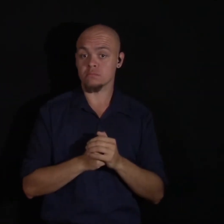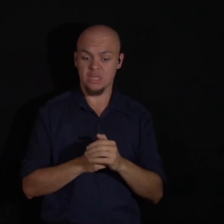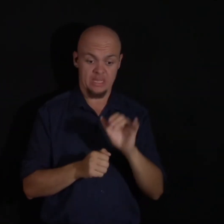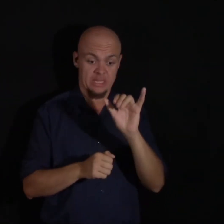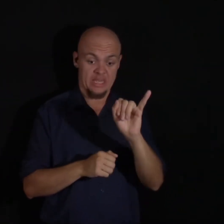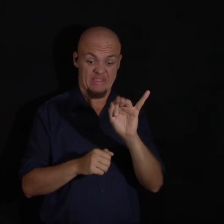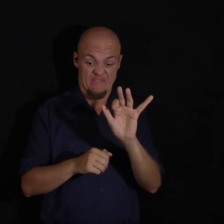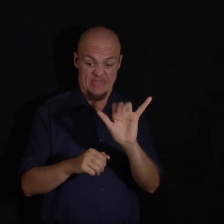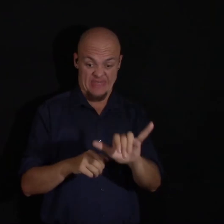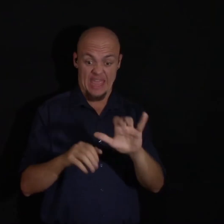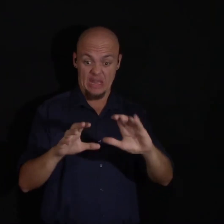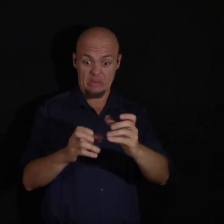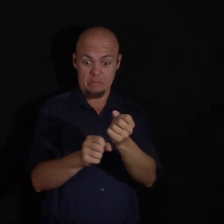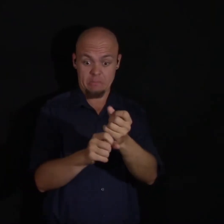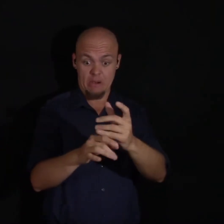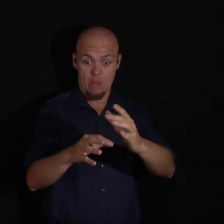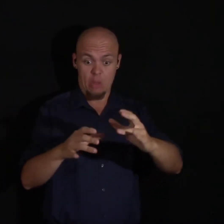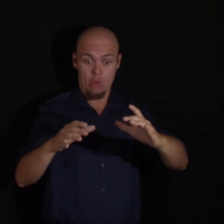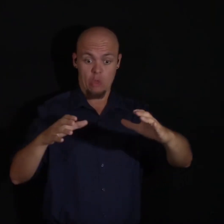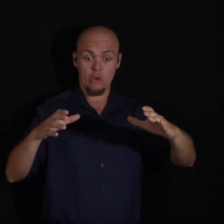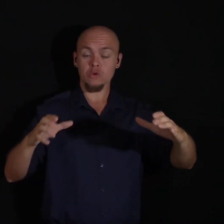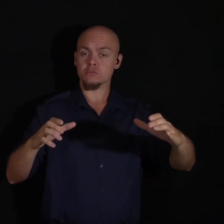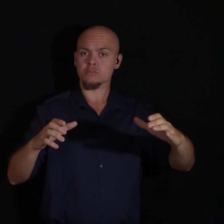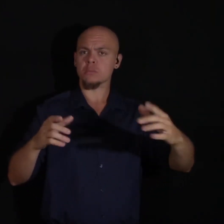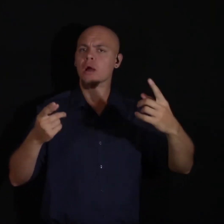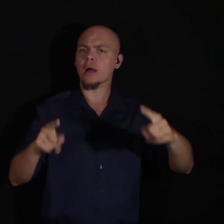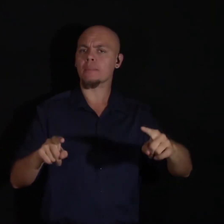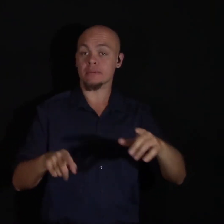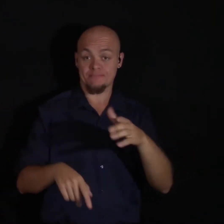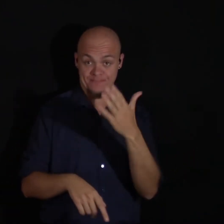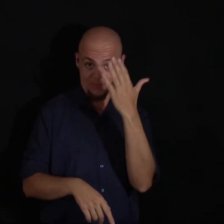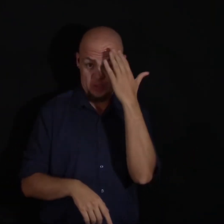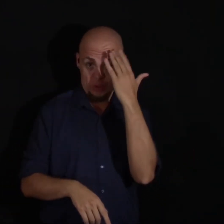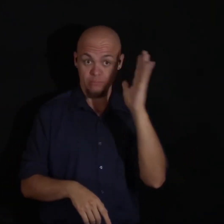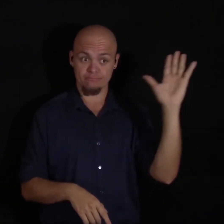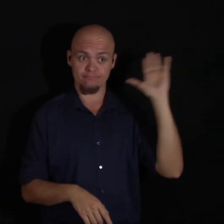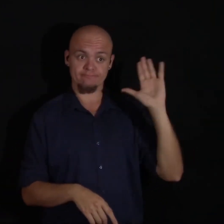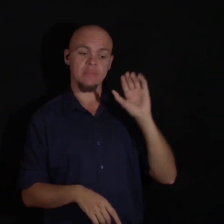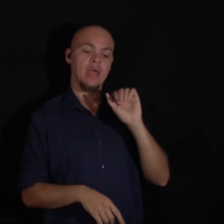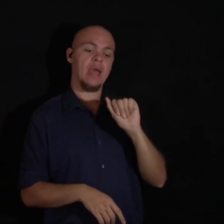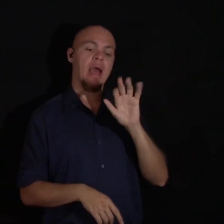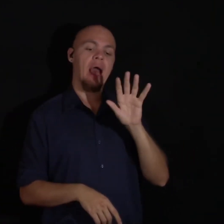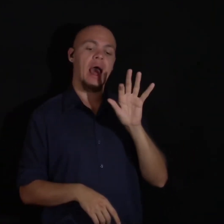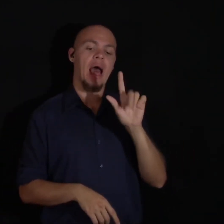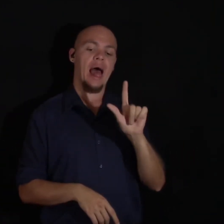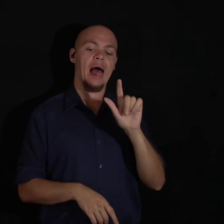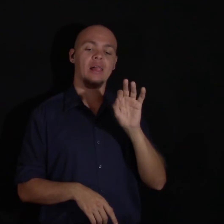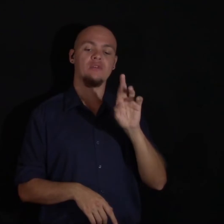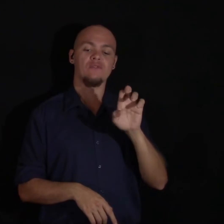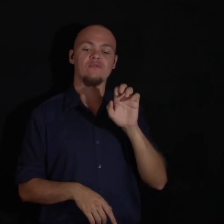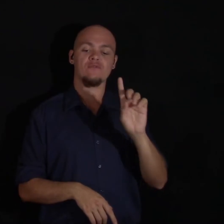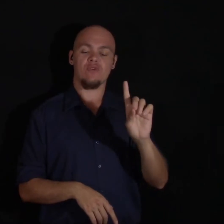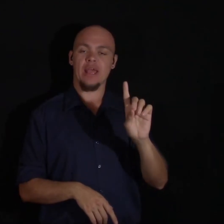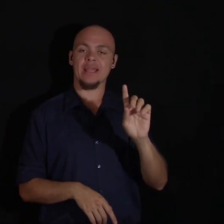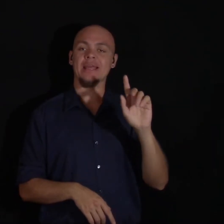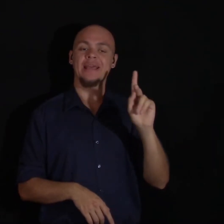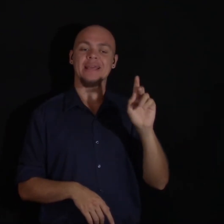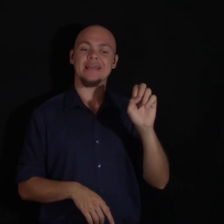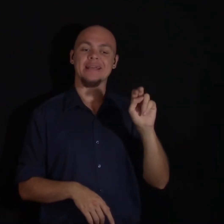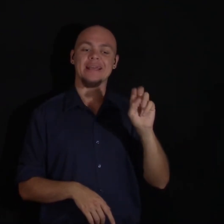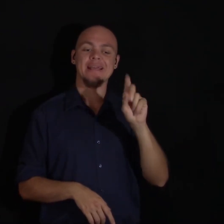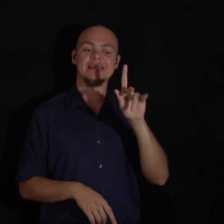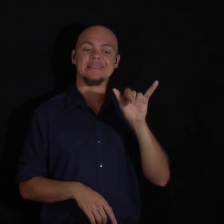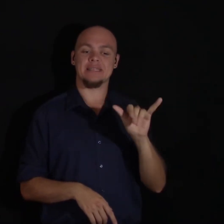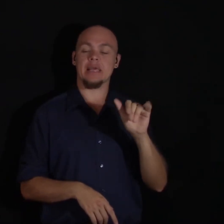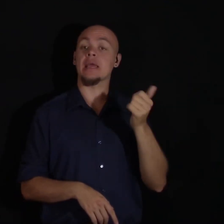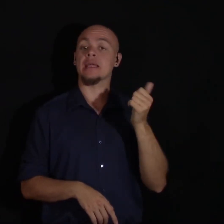us? If we go back in time in history, we know that Dr. Alfred Kinsey in the United States in the 1940s,